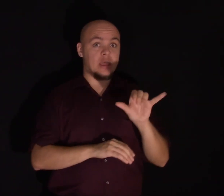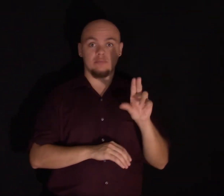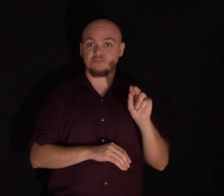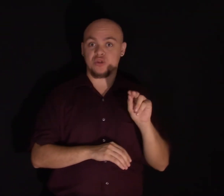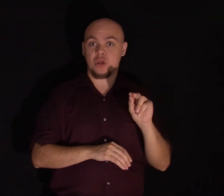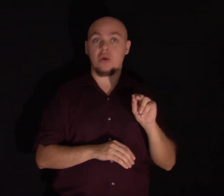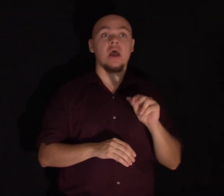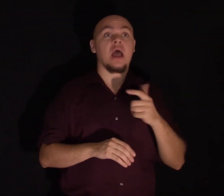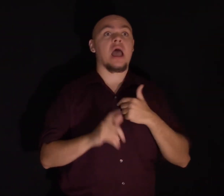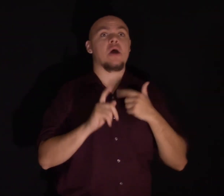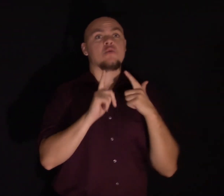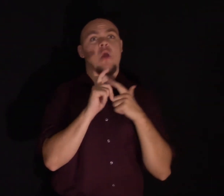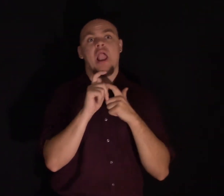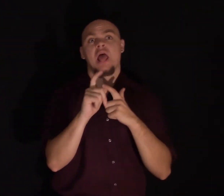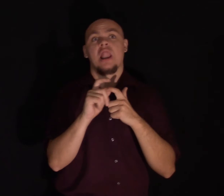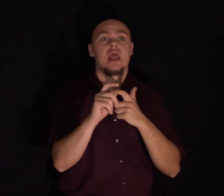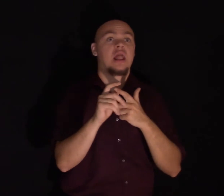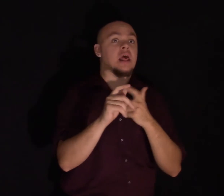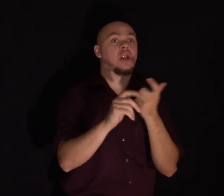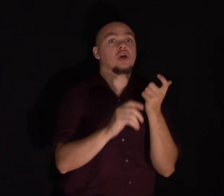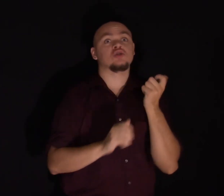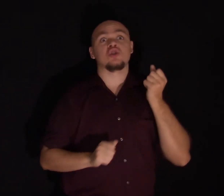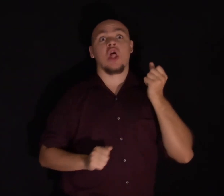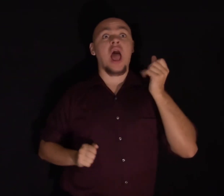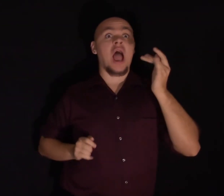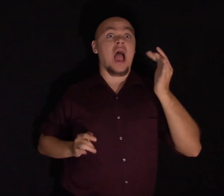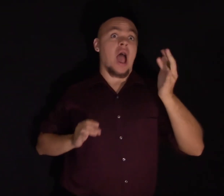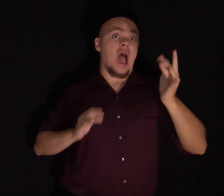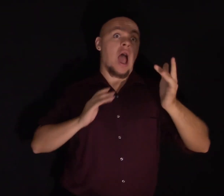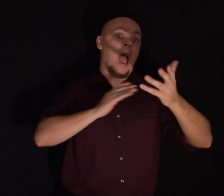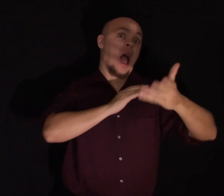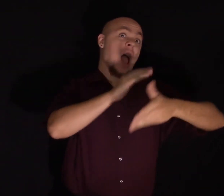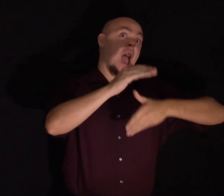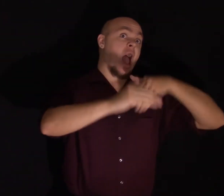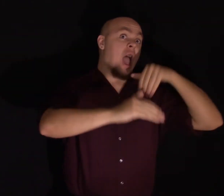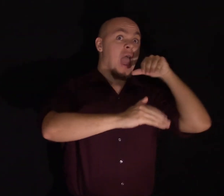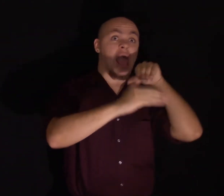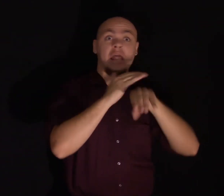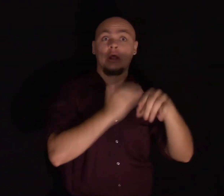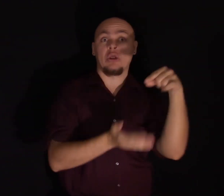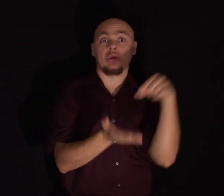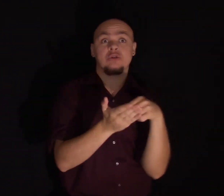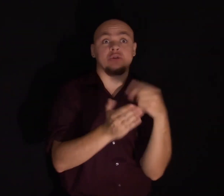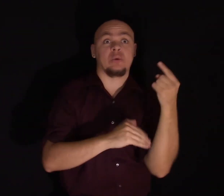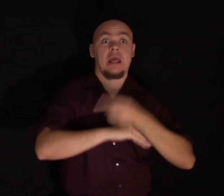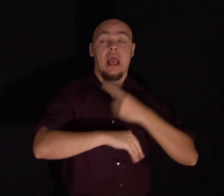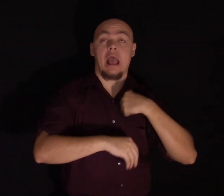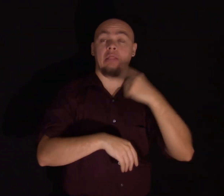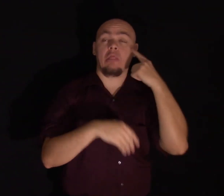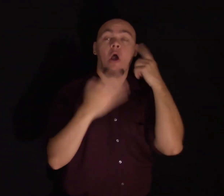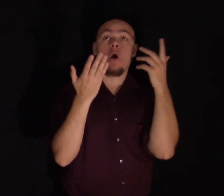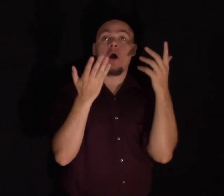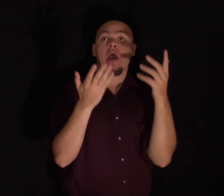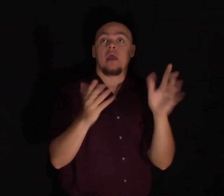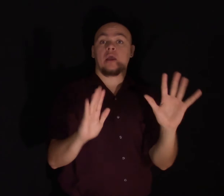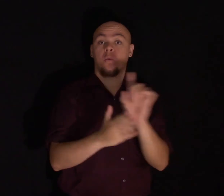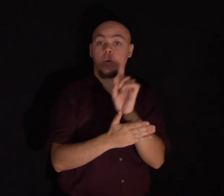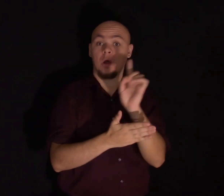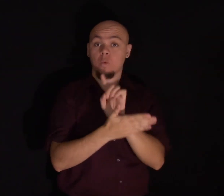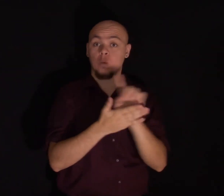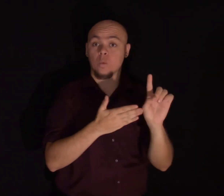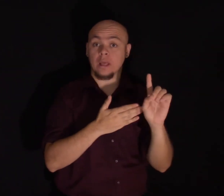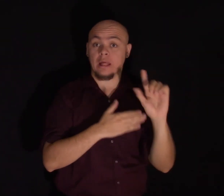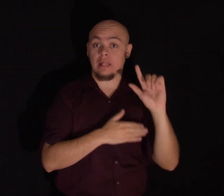across campus dove in slow motion and got it in just at the deadline i thought that was the end of everything but a week later i get a